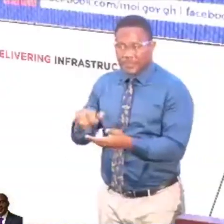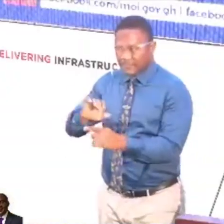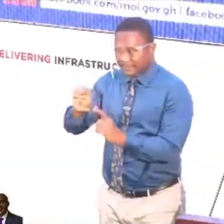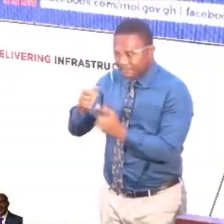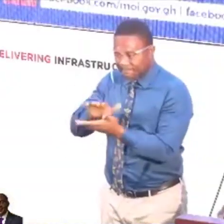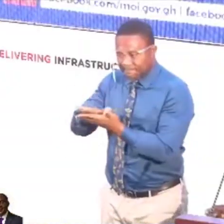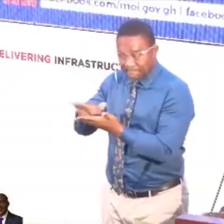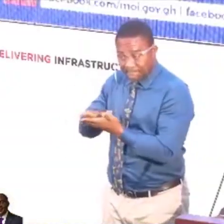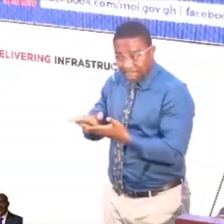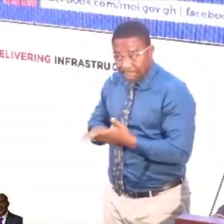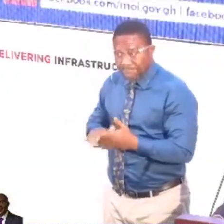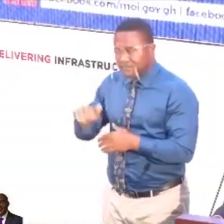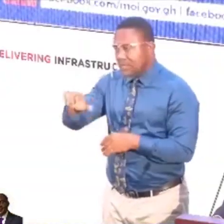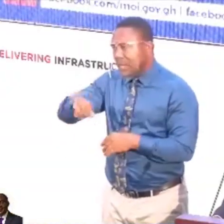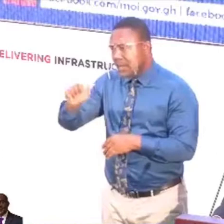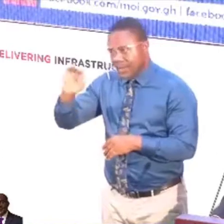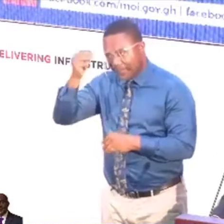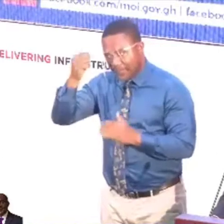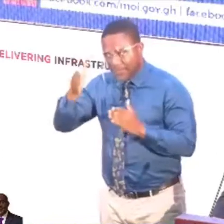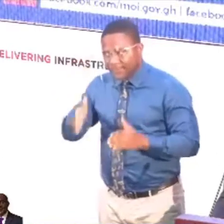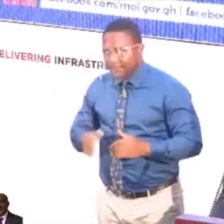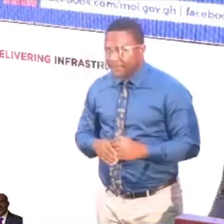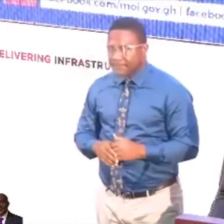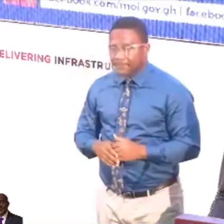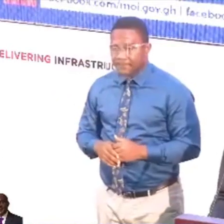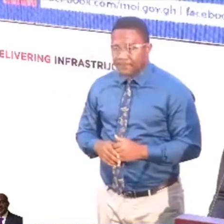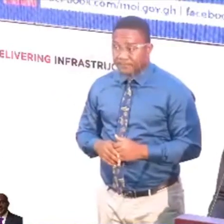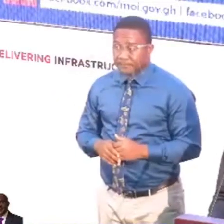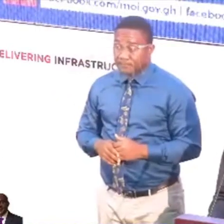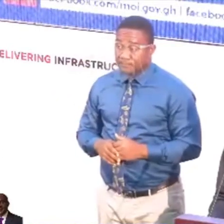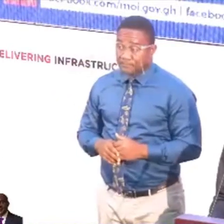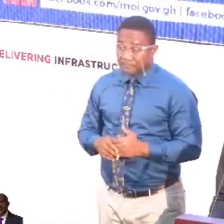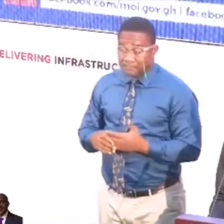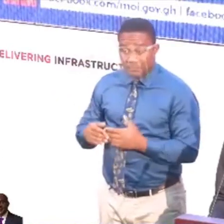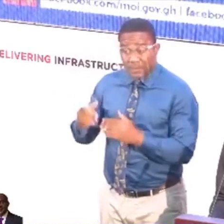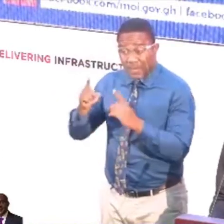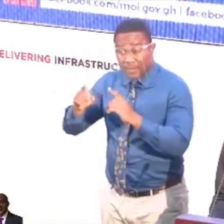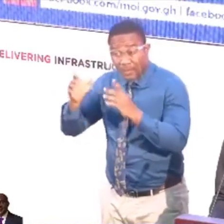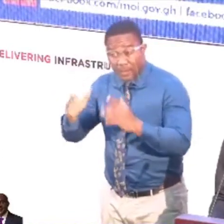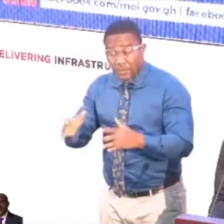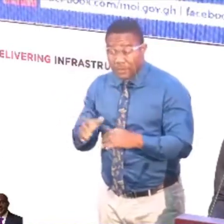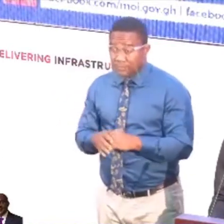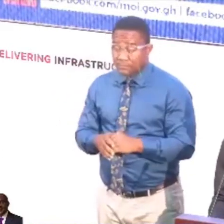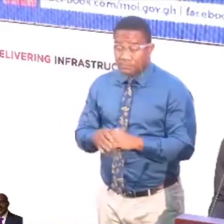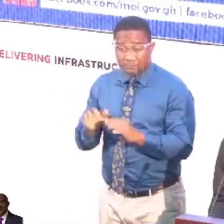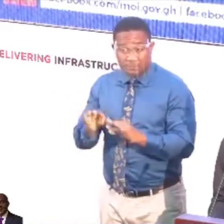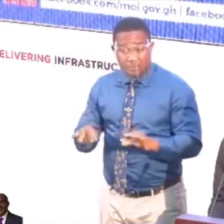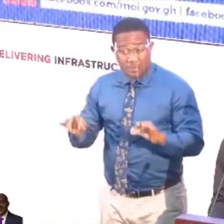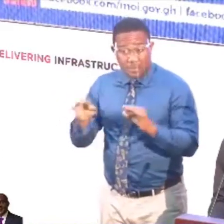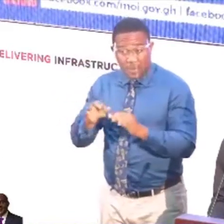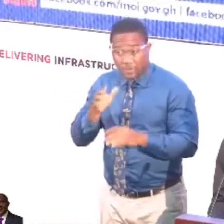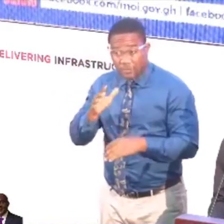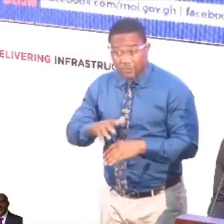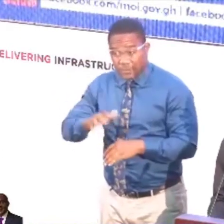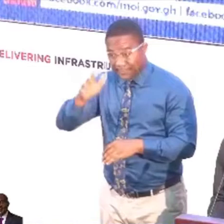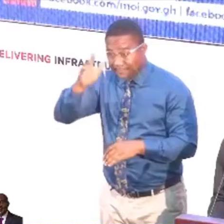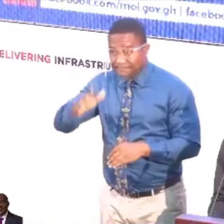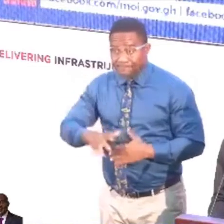colleague ministers, heads of public institutions, distinguished guests, ladies and gentlemen.